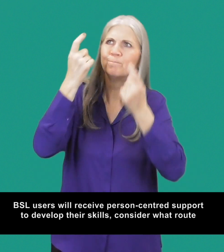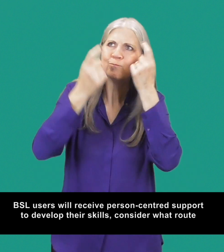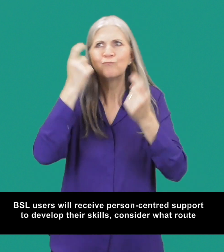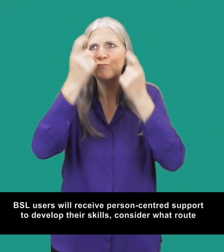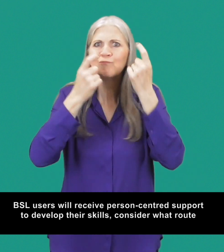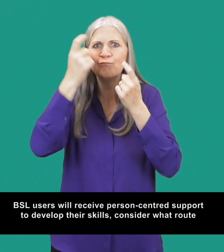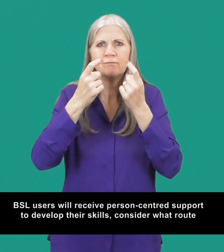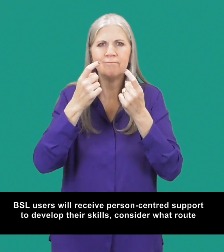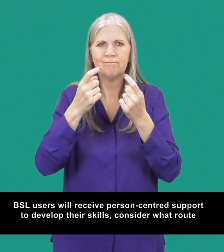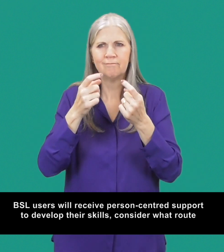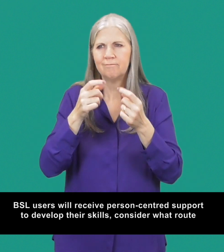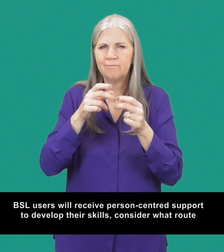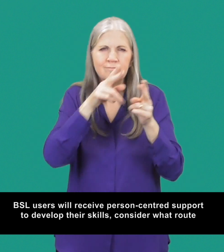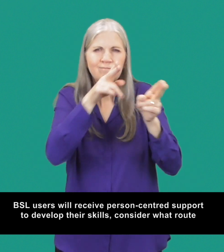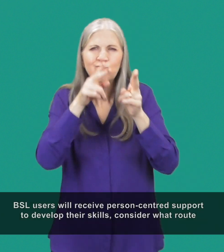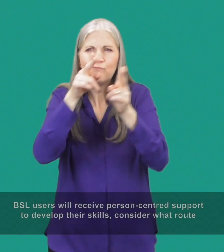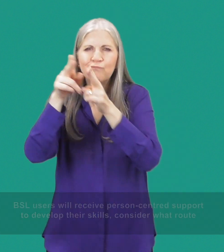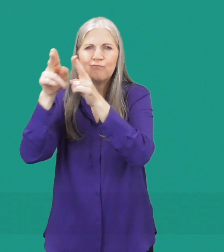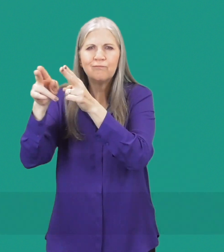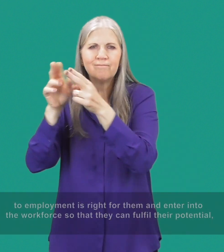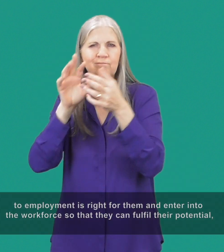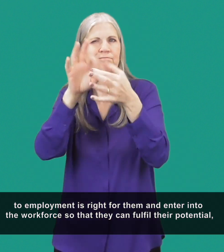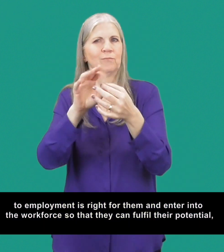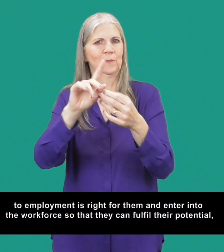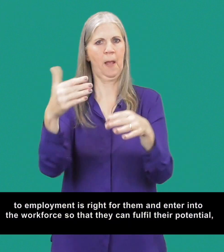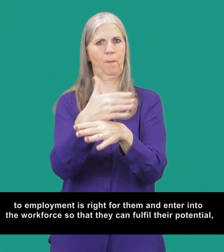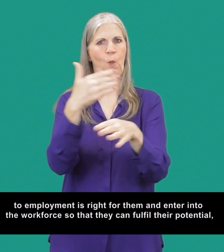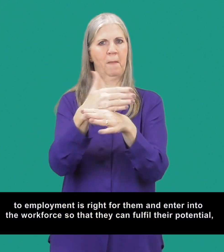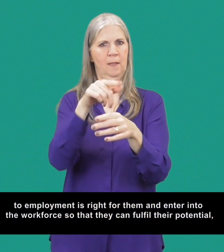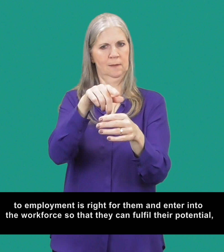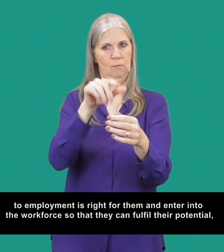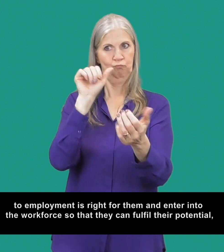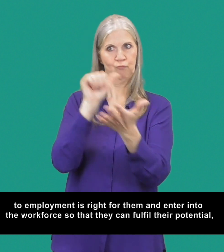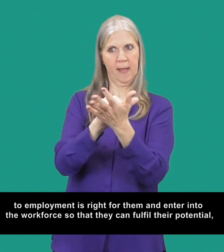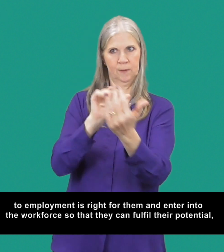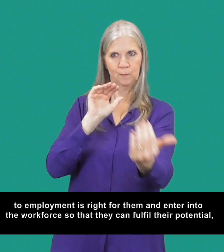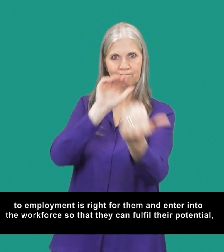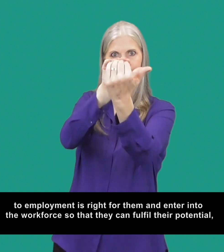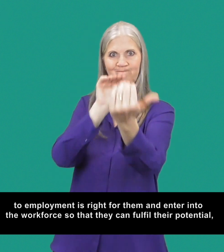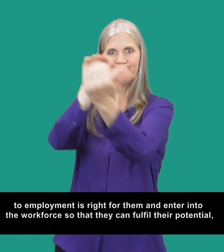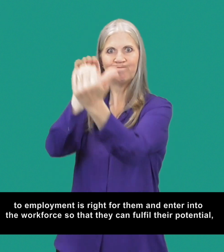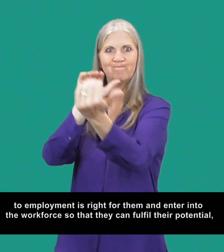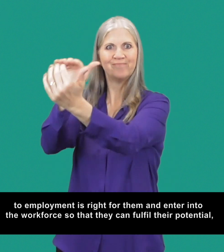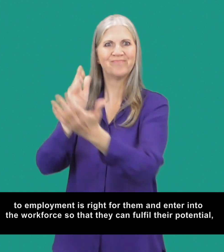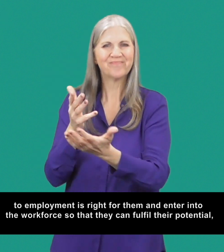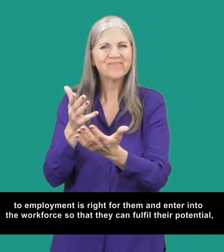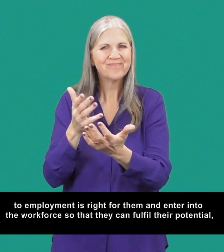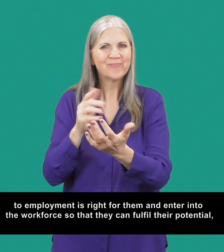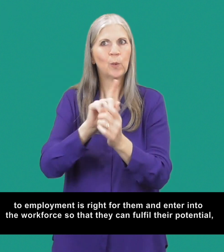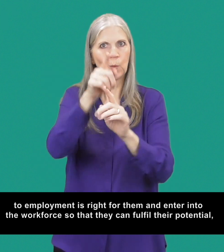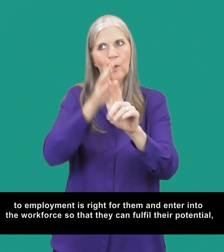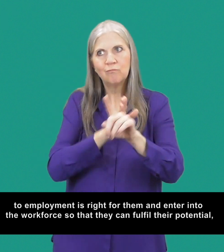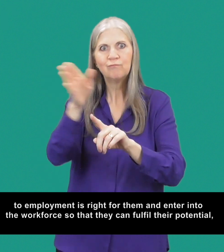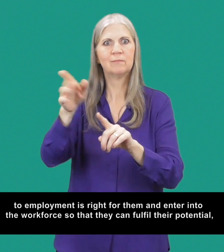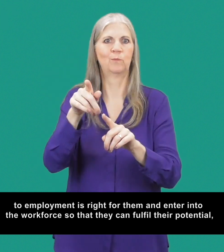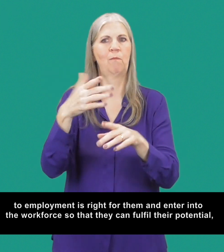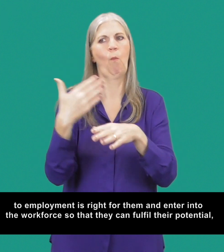to employment is right for them, and enter into the workforce so that they can fulfil their potential